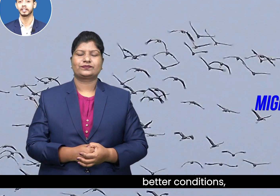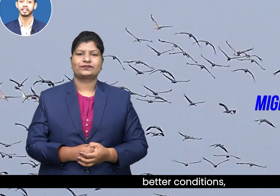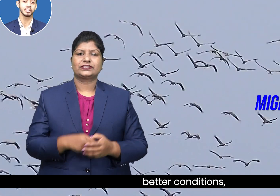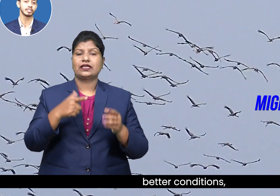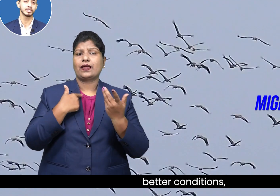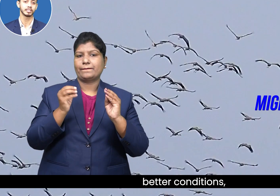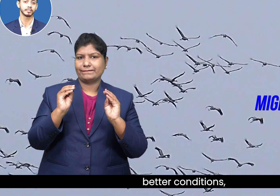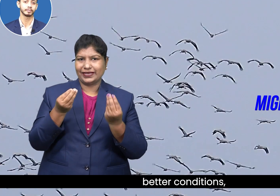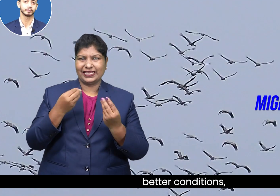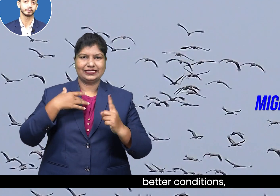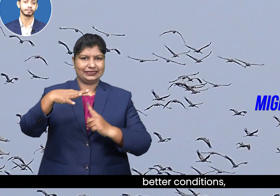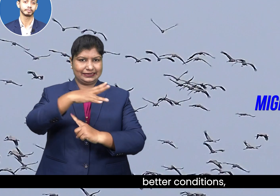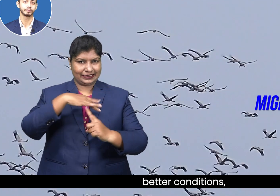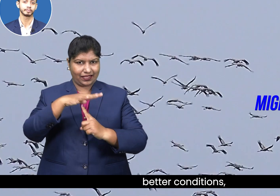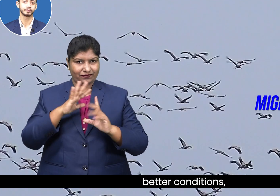better conditions,